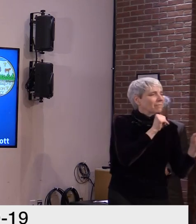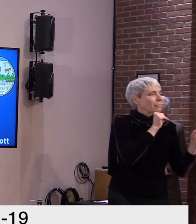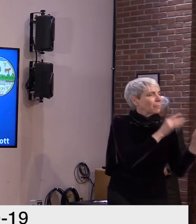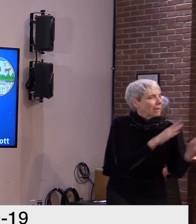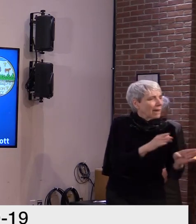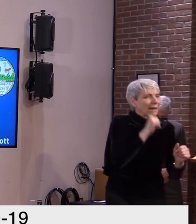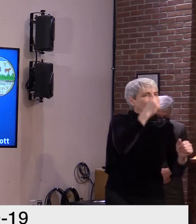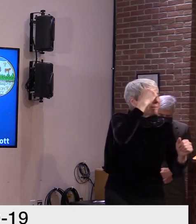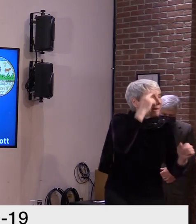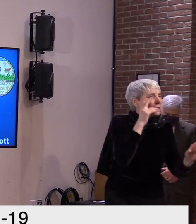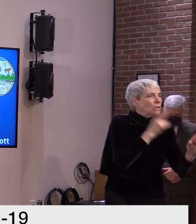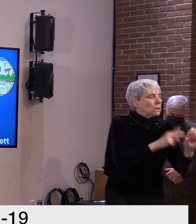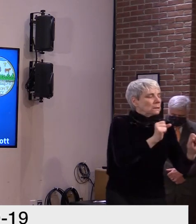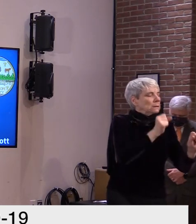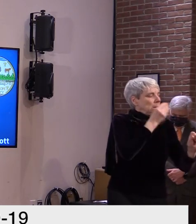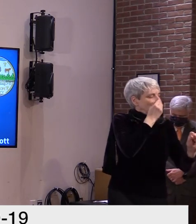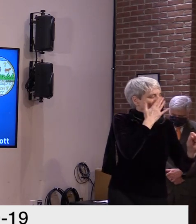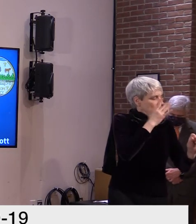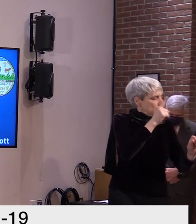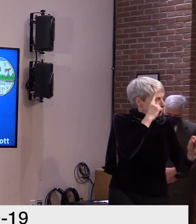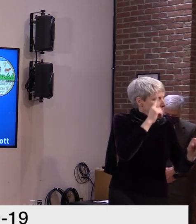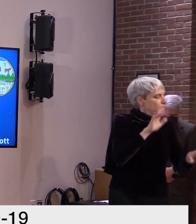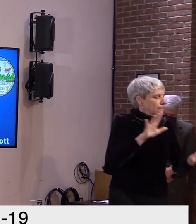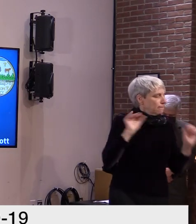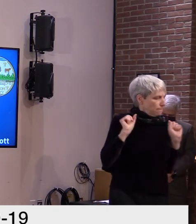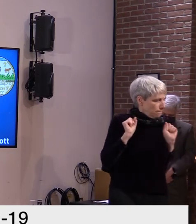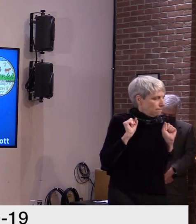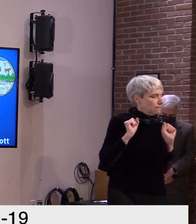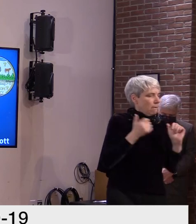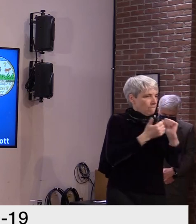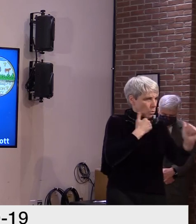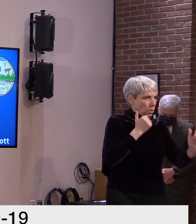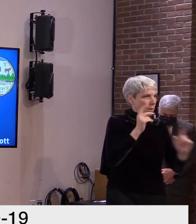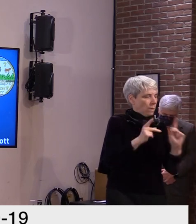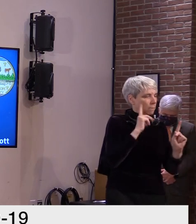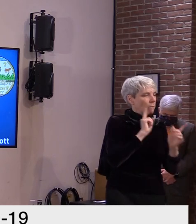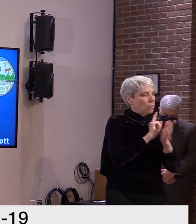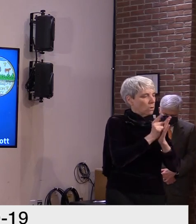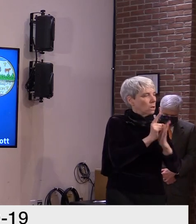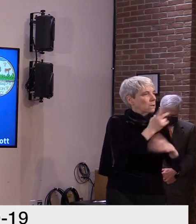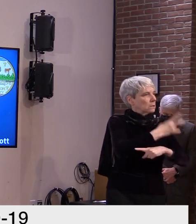them, the greater chance we have of stopping any potential spread of the virus.